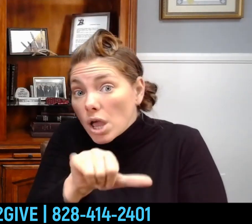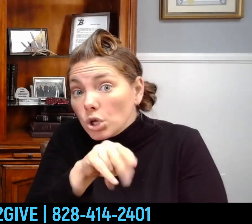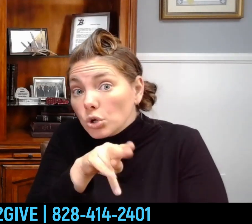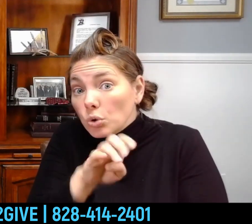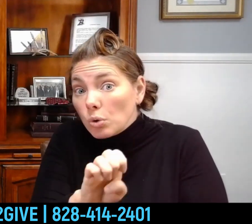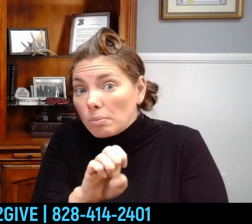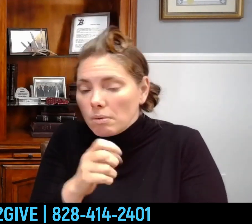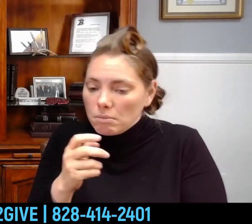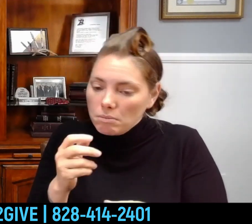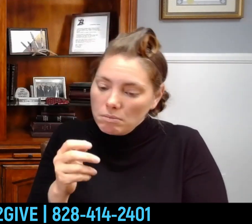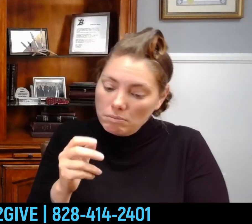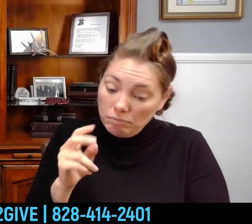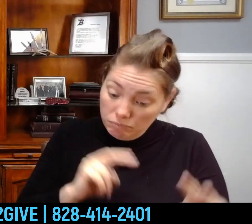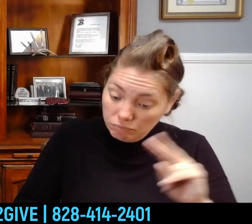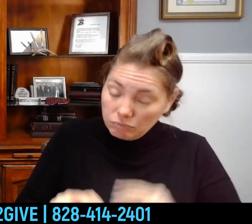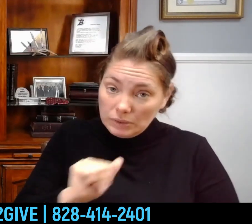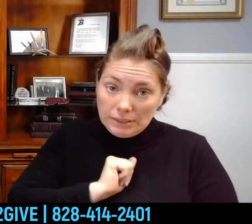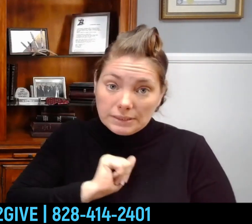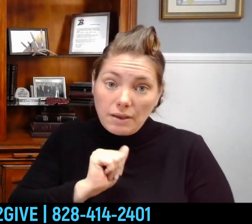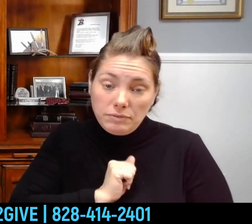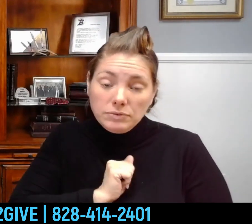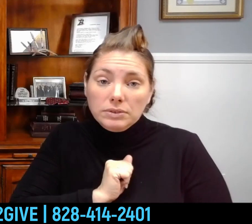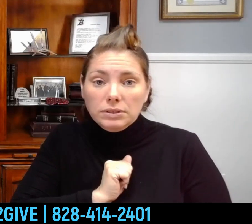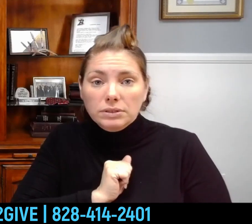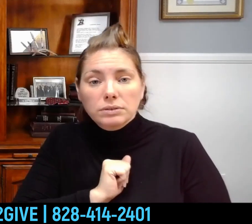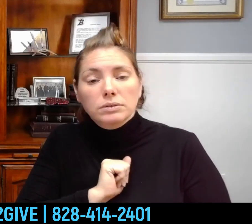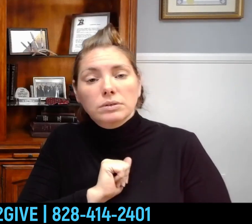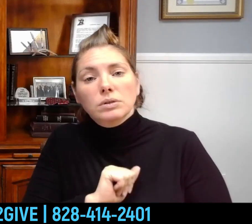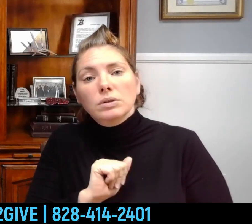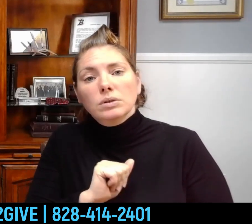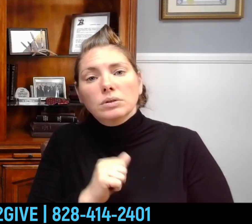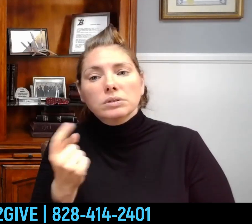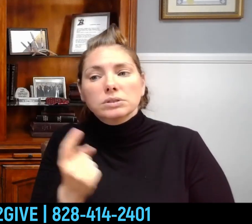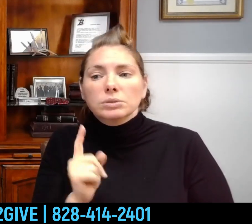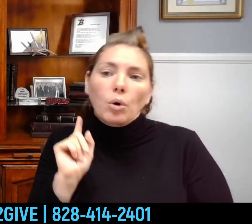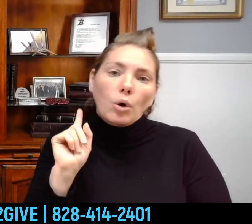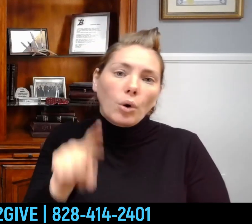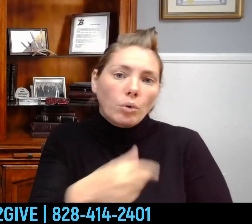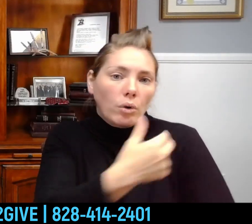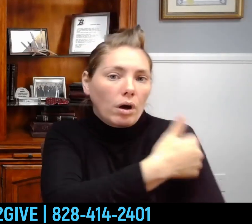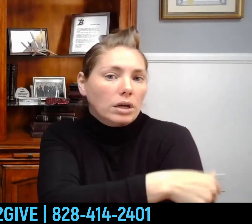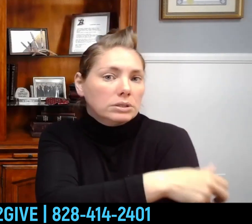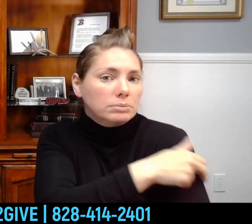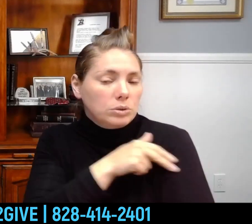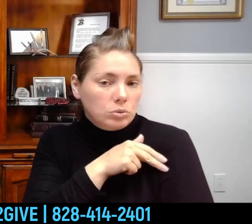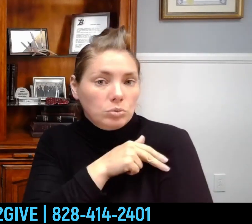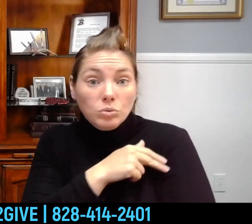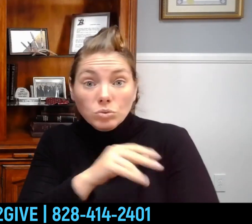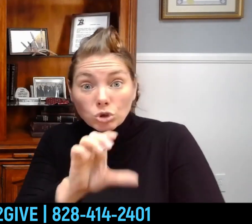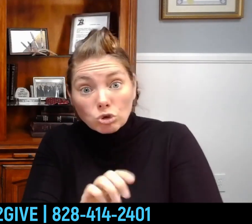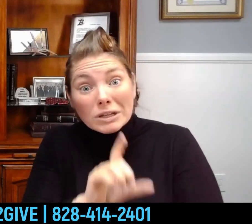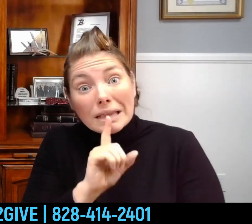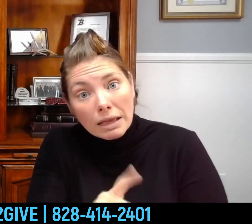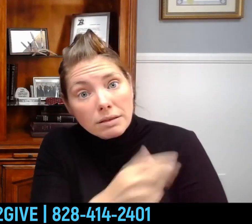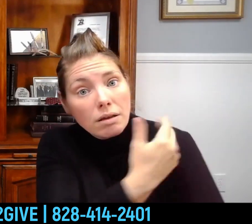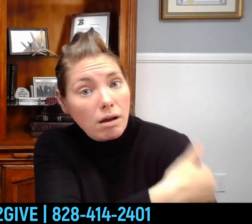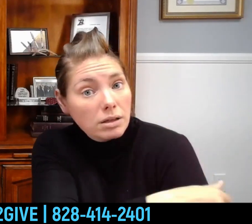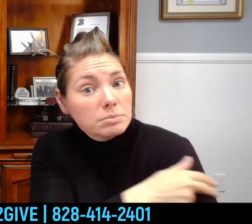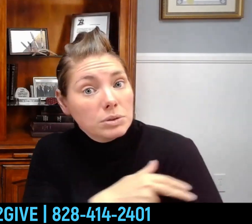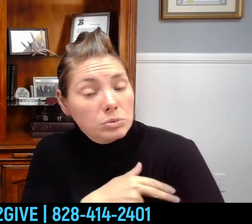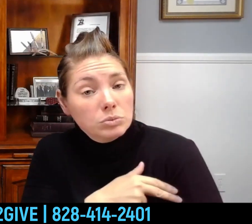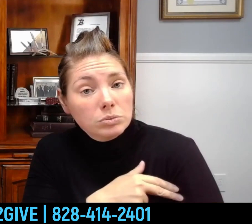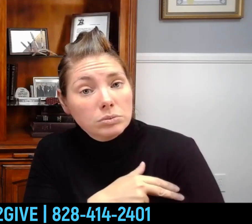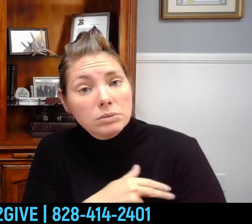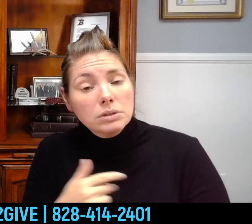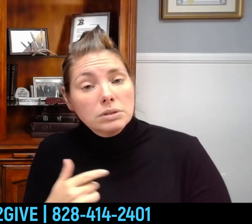monitor ourselves. And when we go to someone goes to a hospital, the church is a hospital.